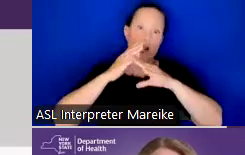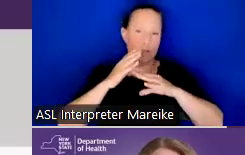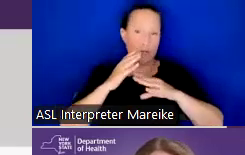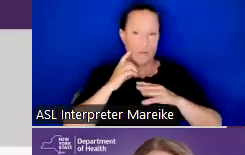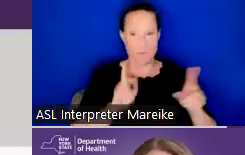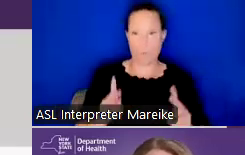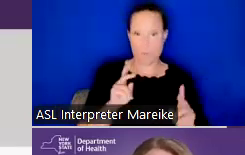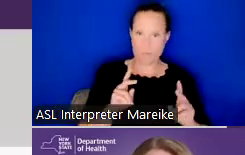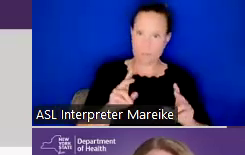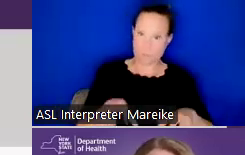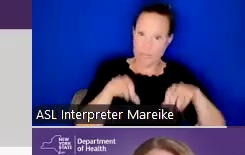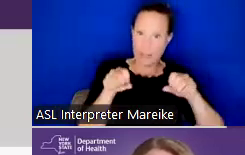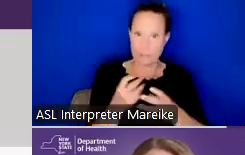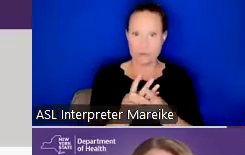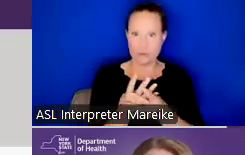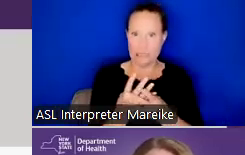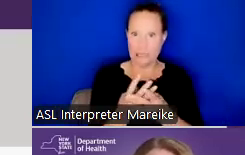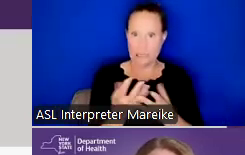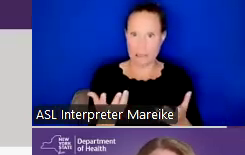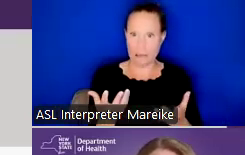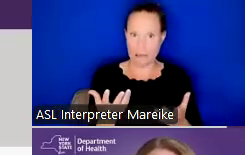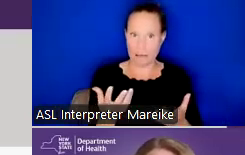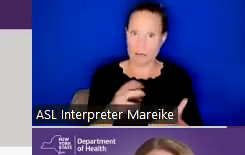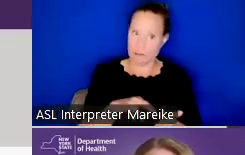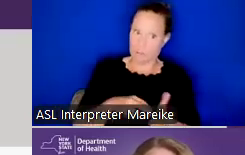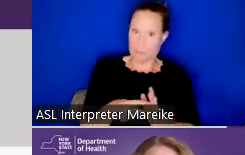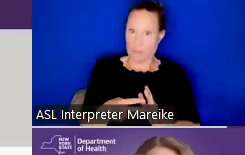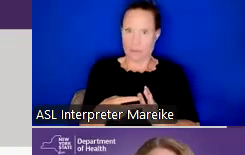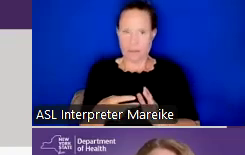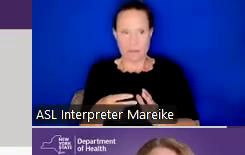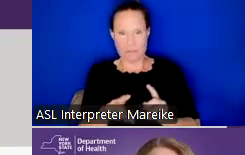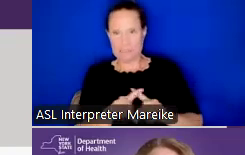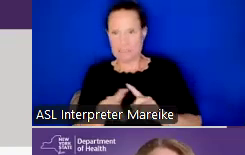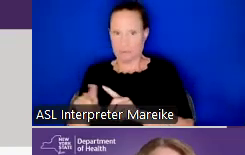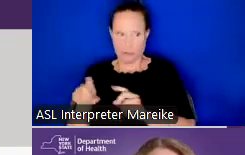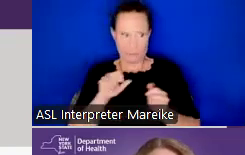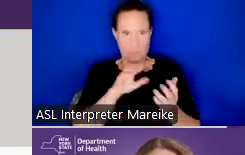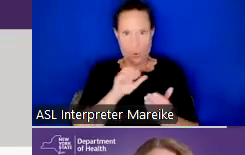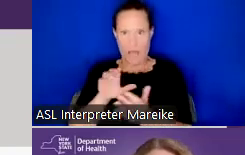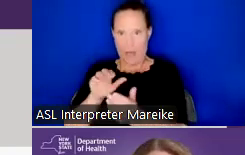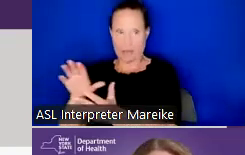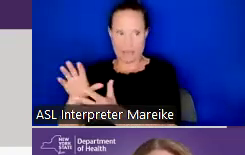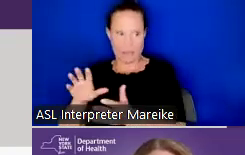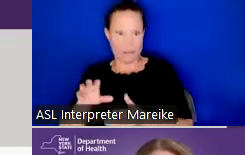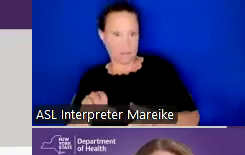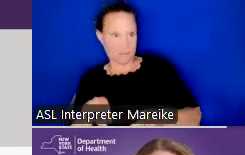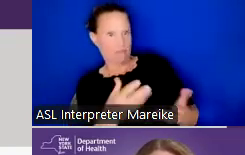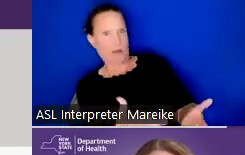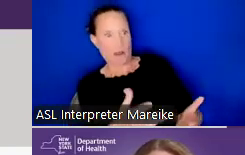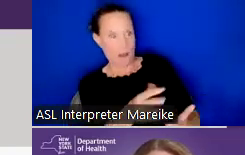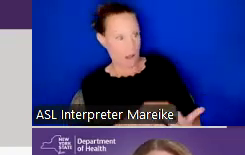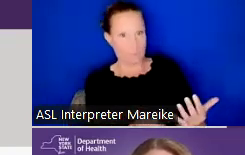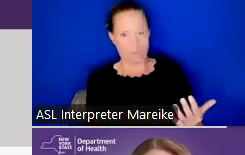that screening. So allowing it in different modalities, it helps that accessibilities.